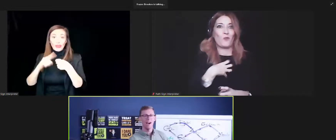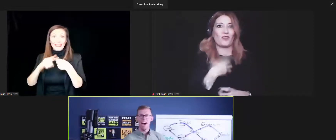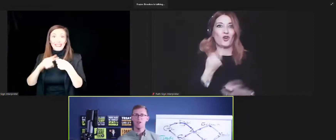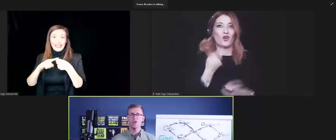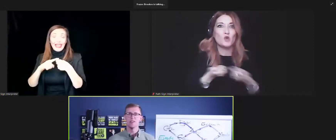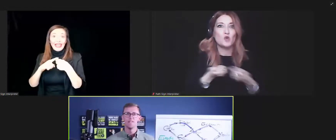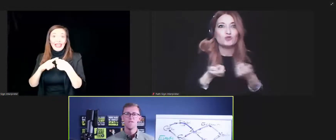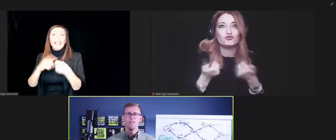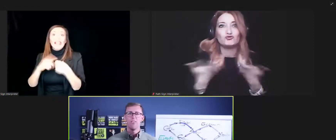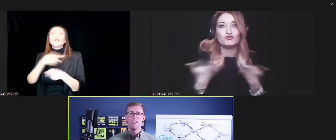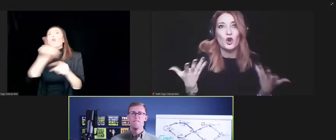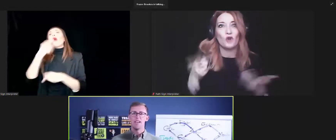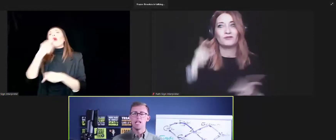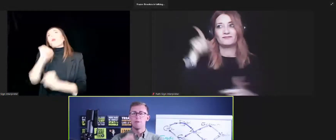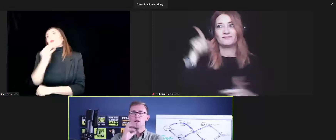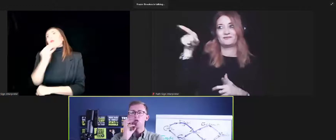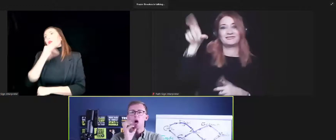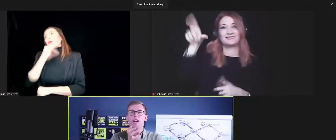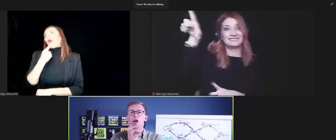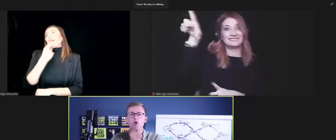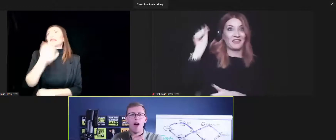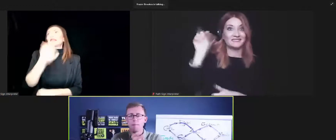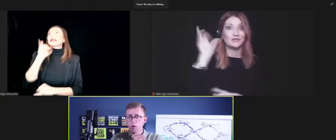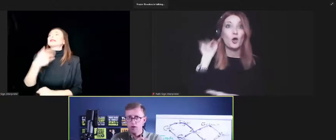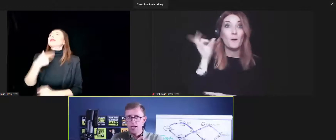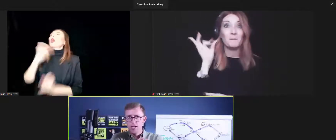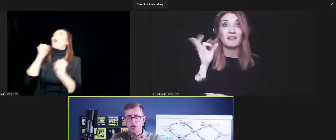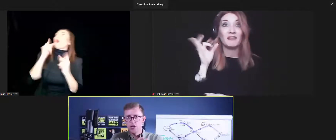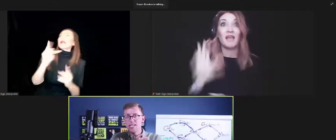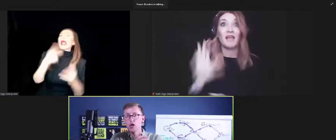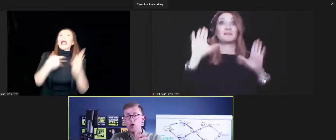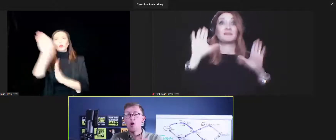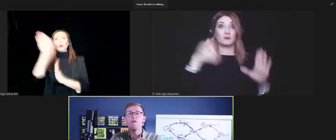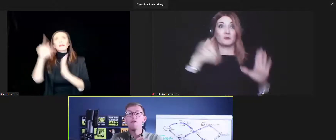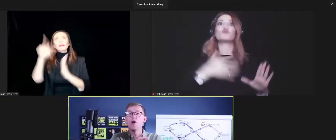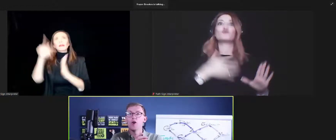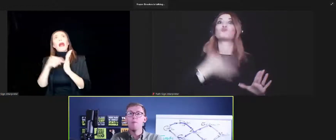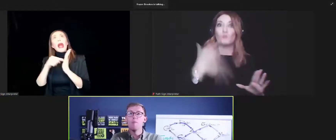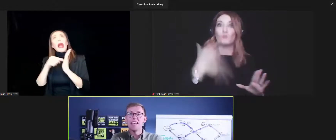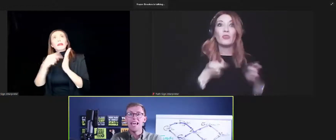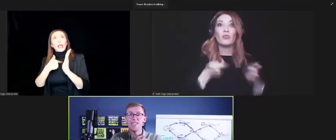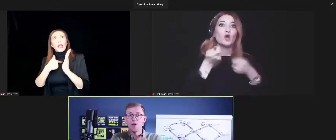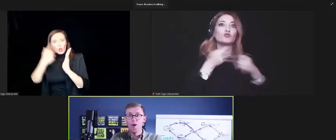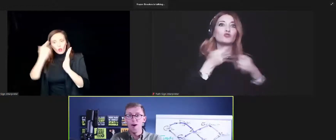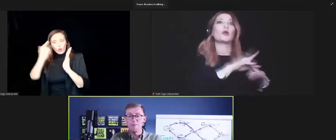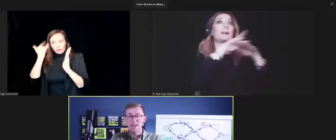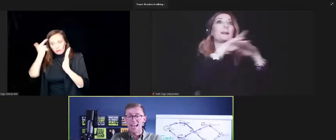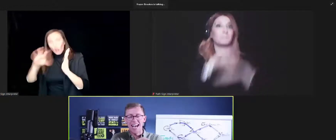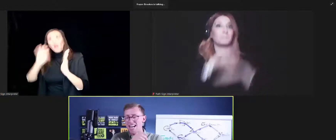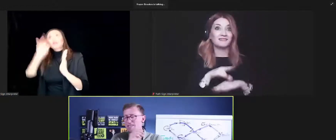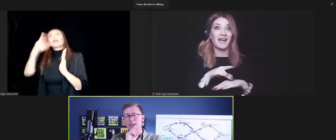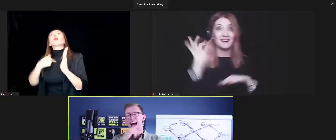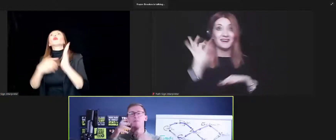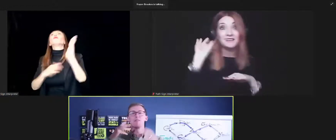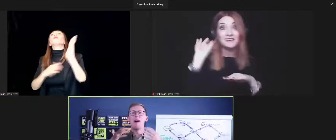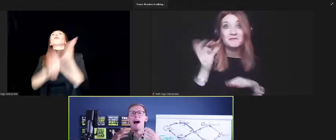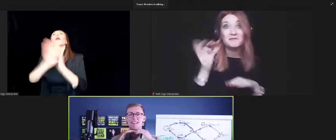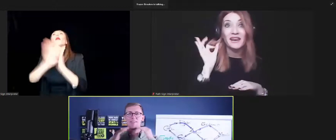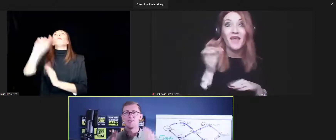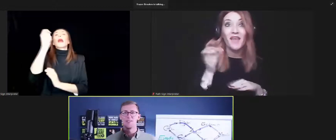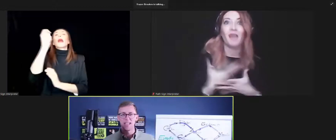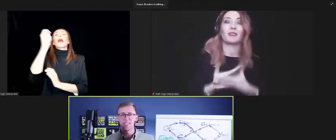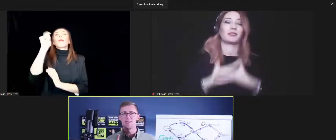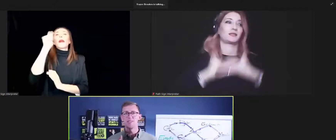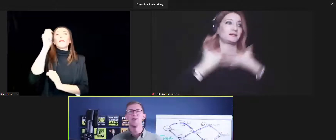more action. It's been so incredible to see the growth of your company in Europe. I'm smiling